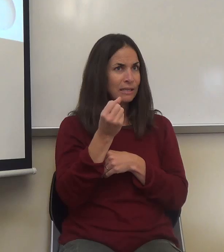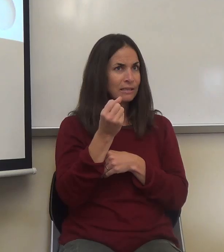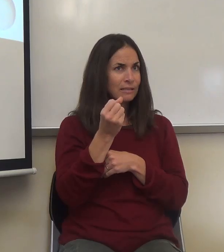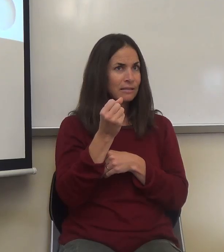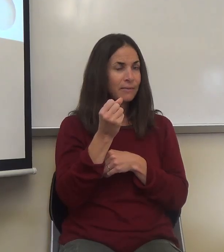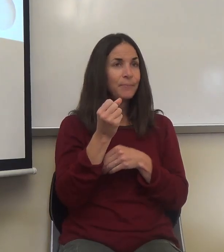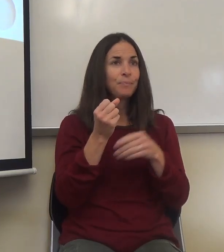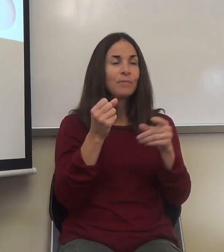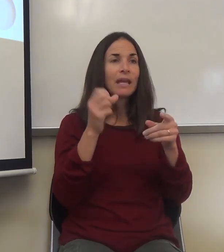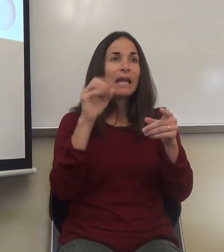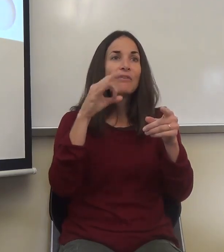history,